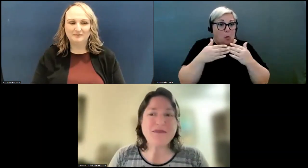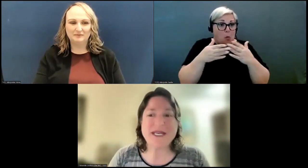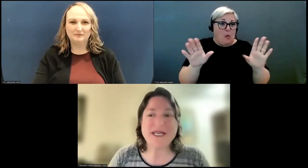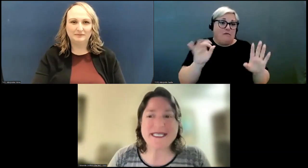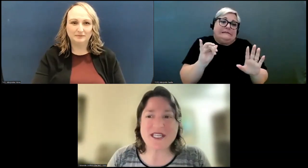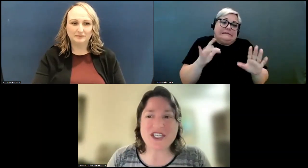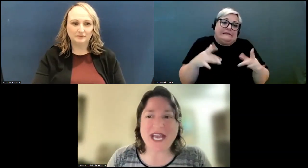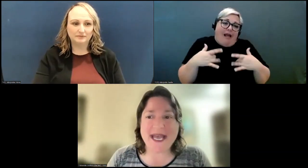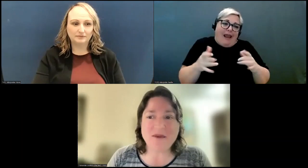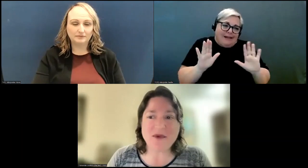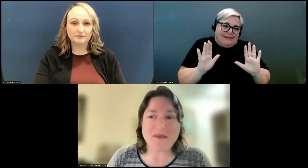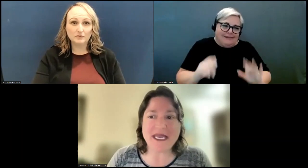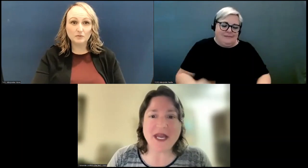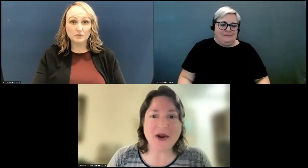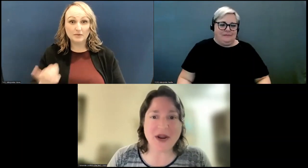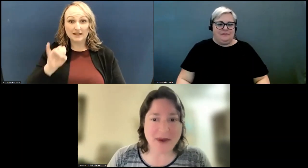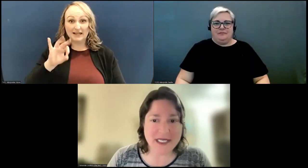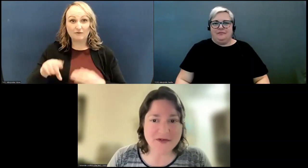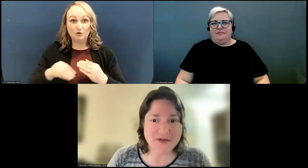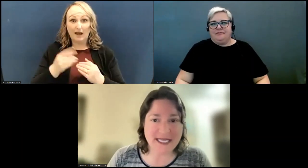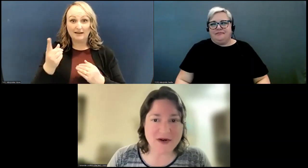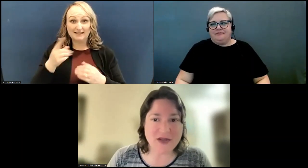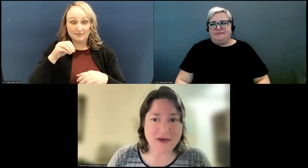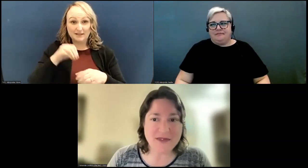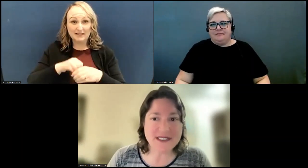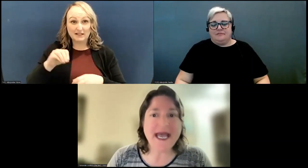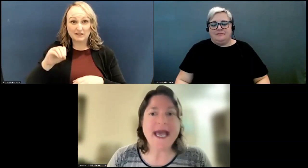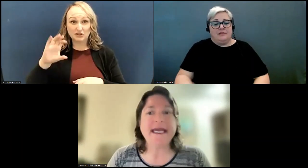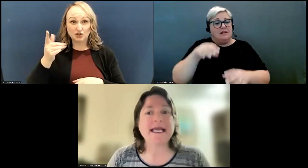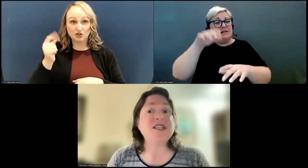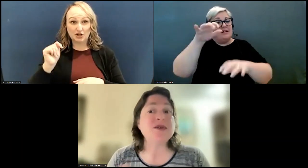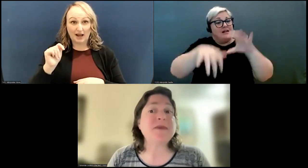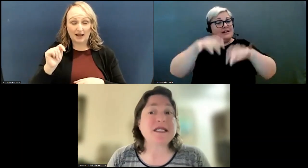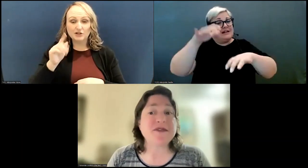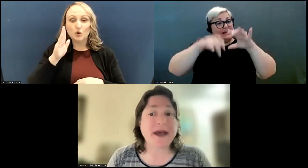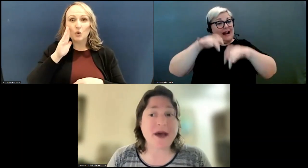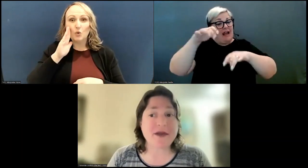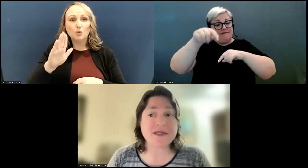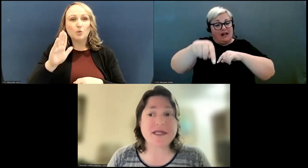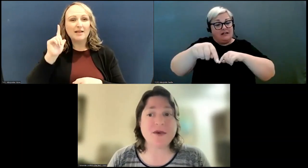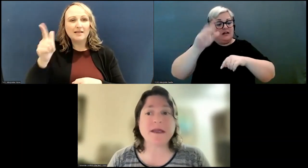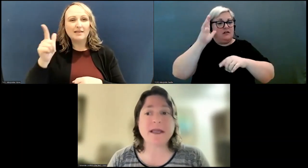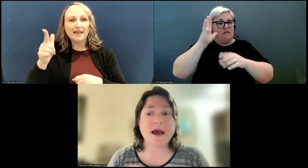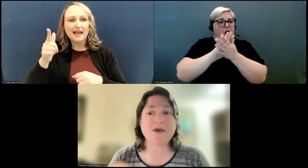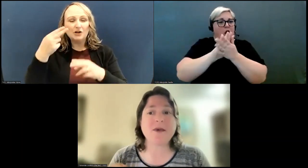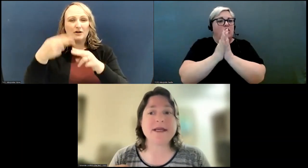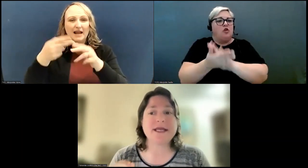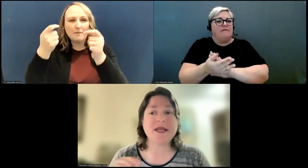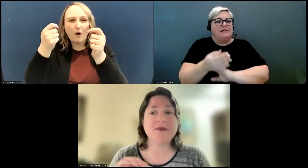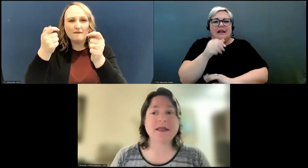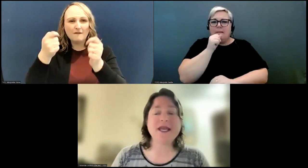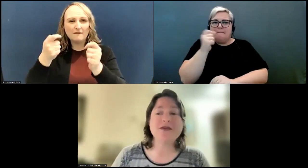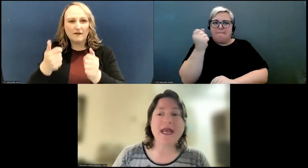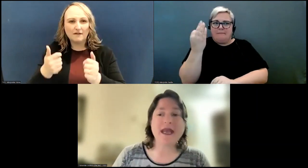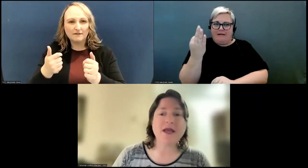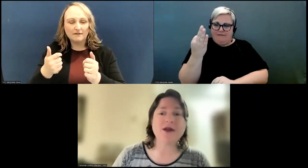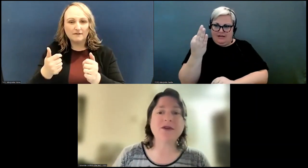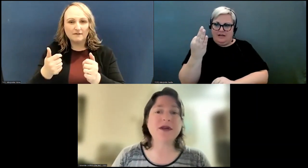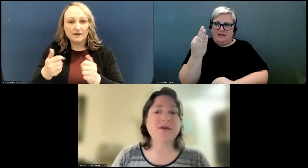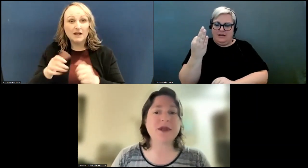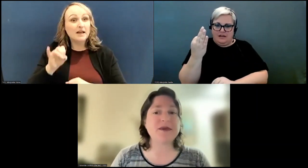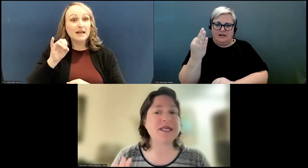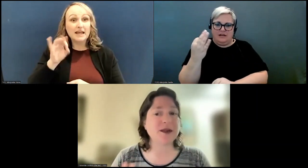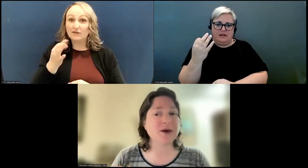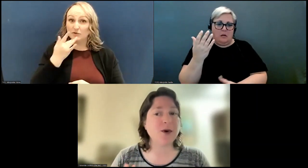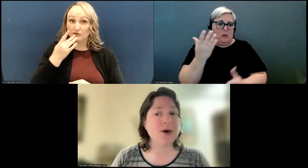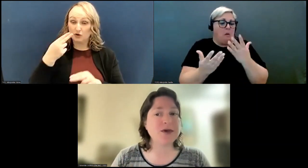Anything that you put into the chat will be anonymized for later use, unless you specify otherwise that you would like your name